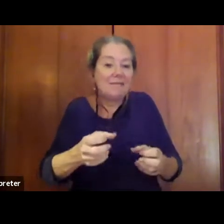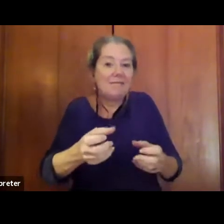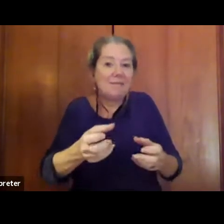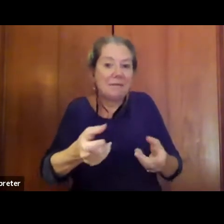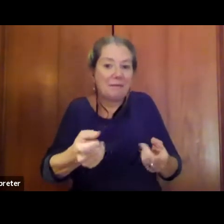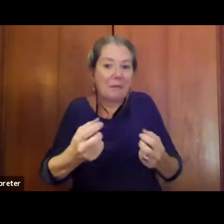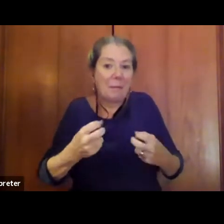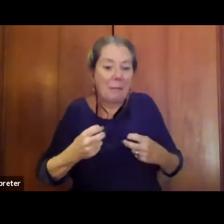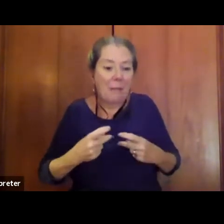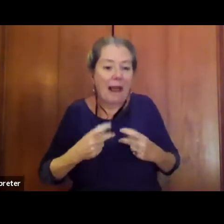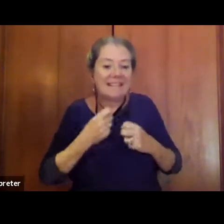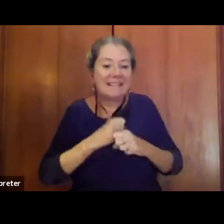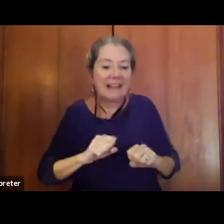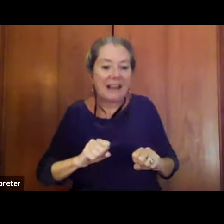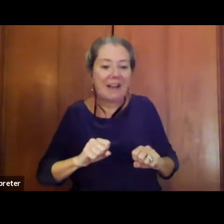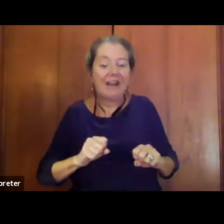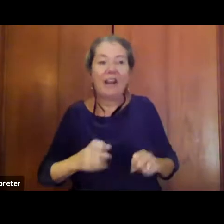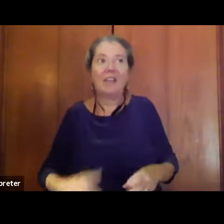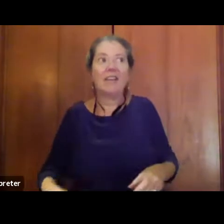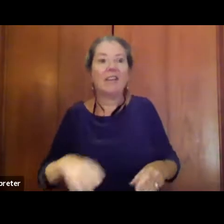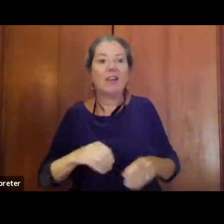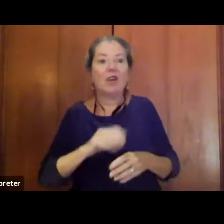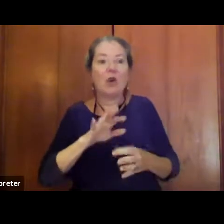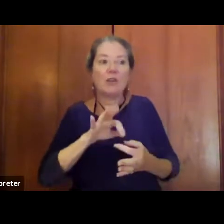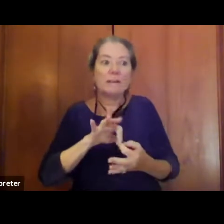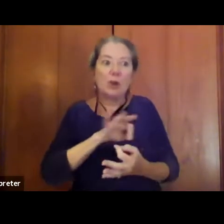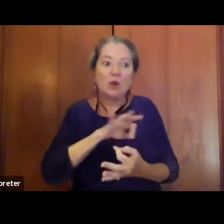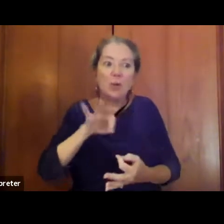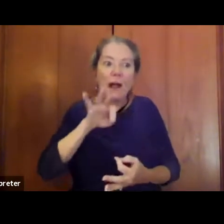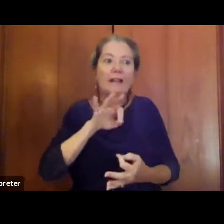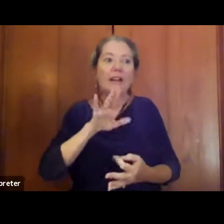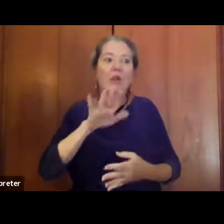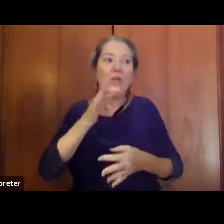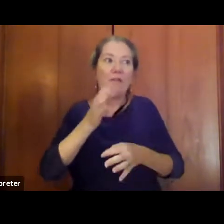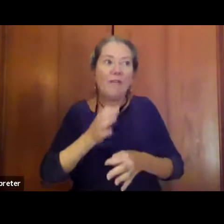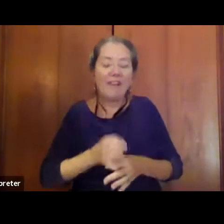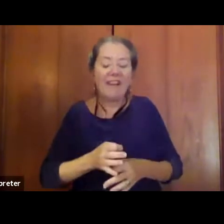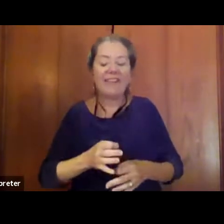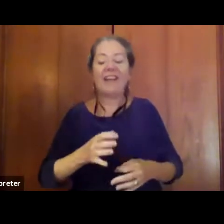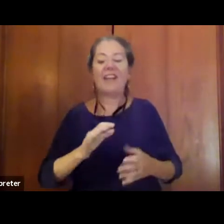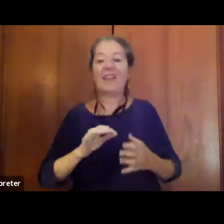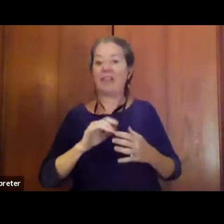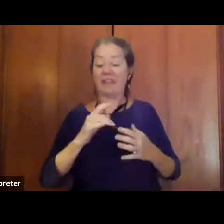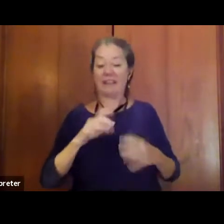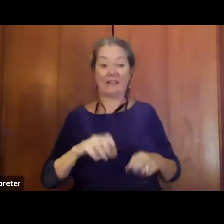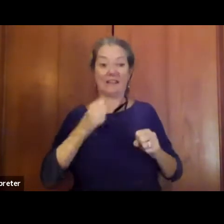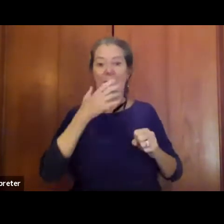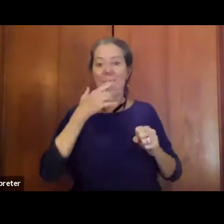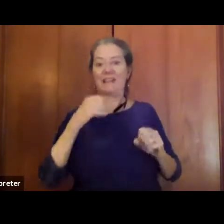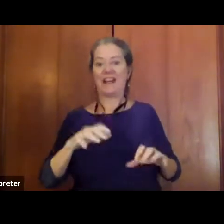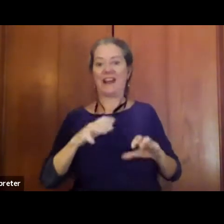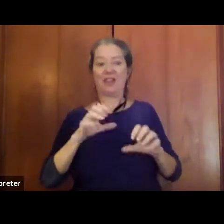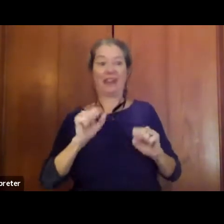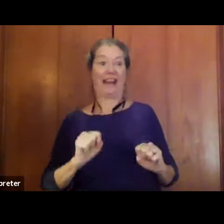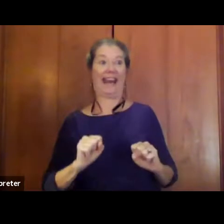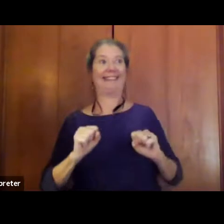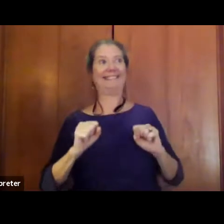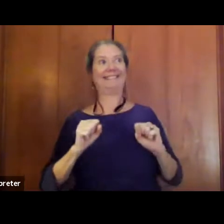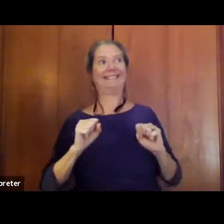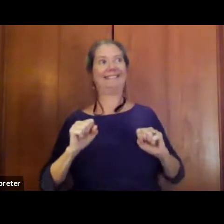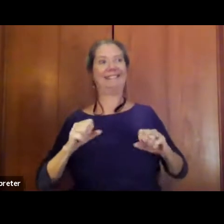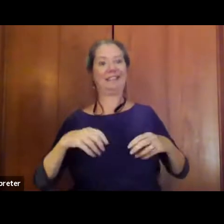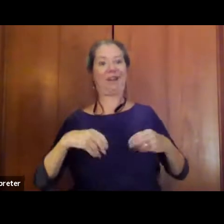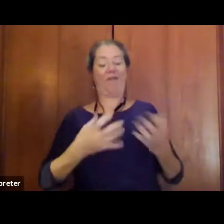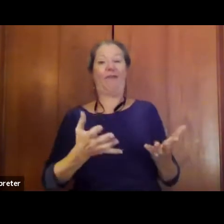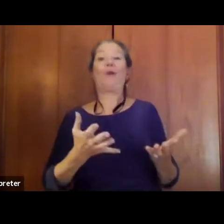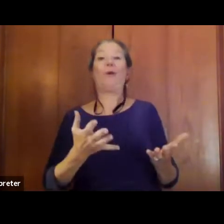your spirituality and faith. And it might be the only action you can take, especially when you're 90 years old. So